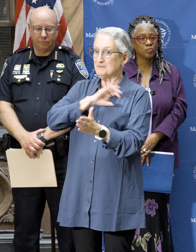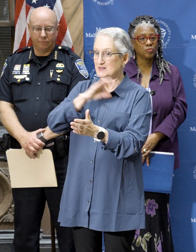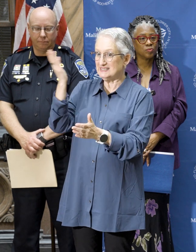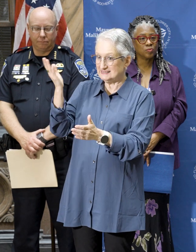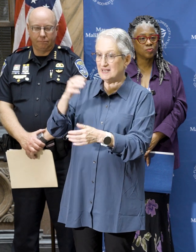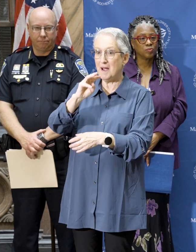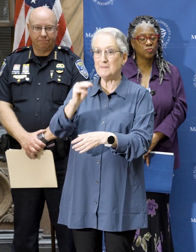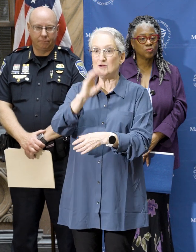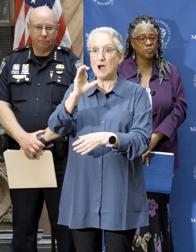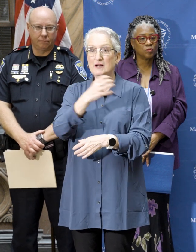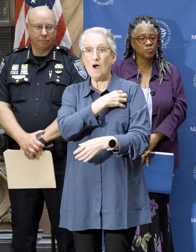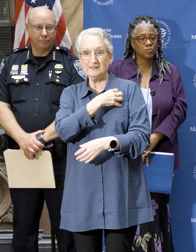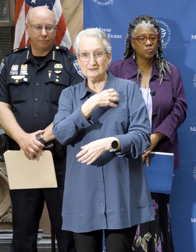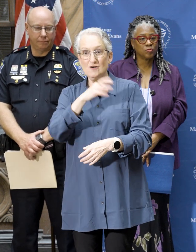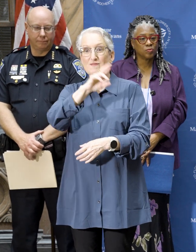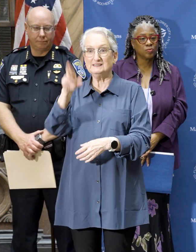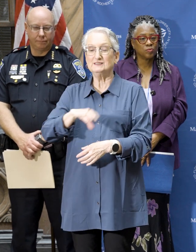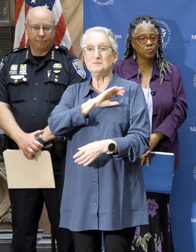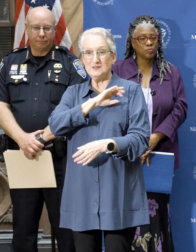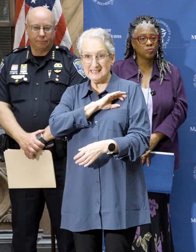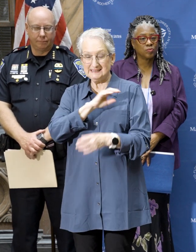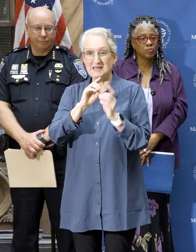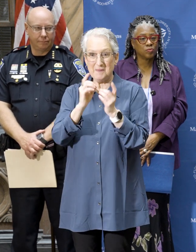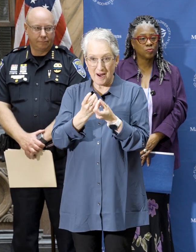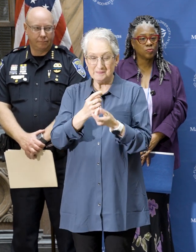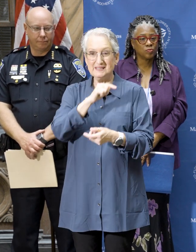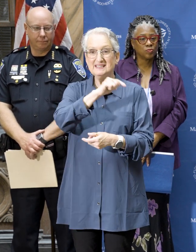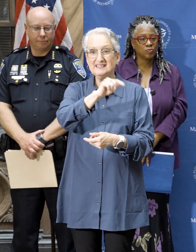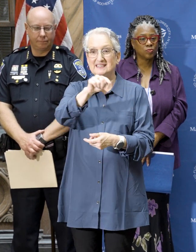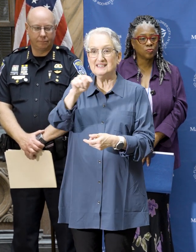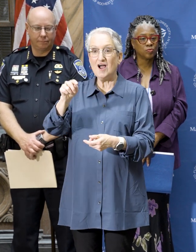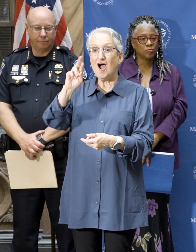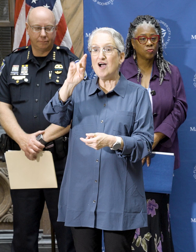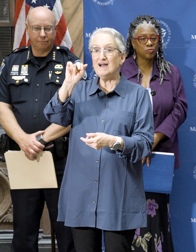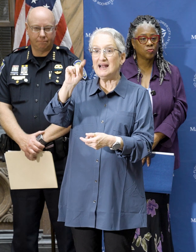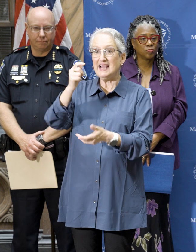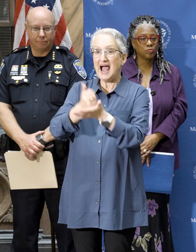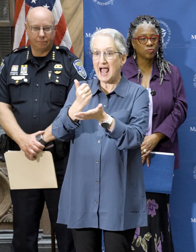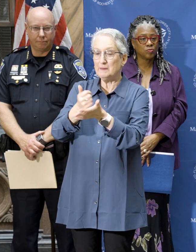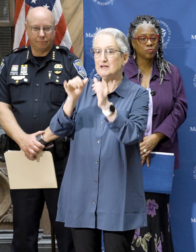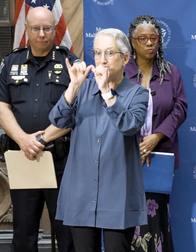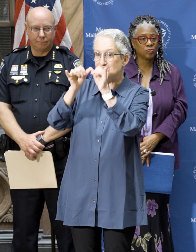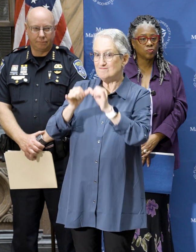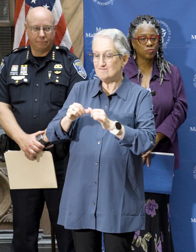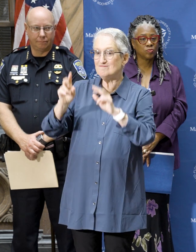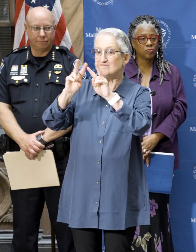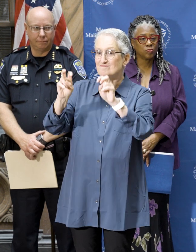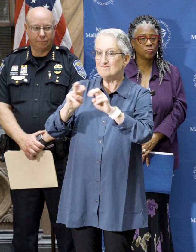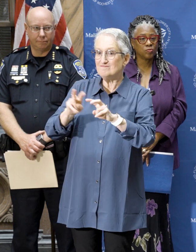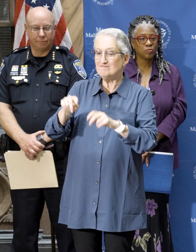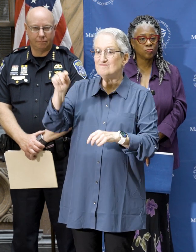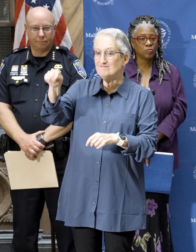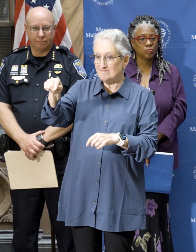Department, our partners that help us measure items, RIT. So this is a huge, huge gargantuan effort, and it takes a